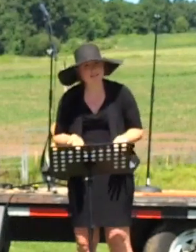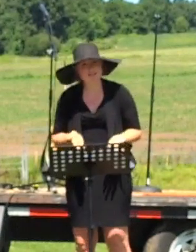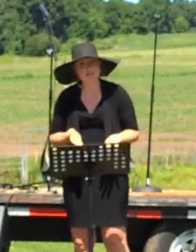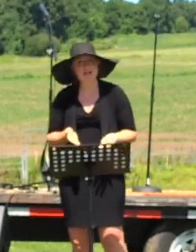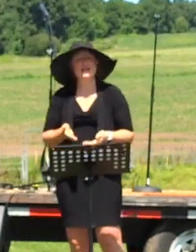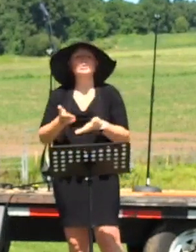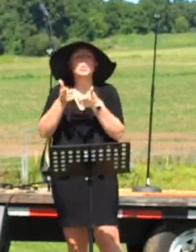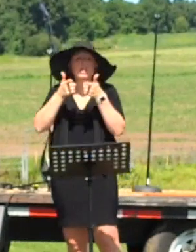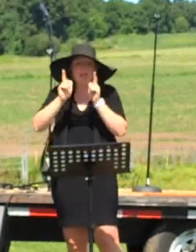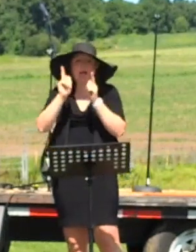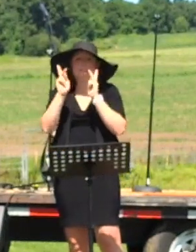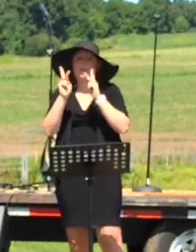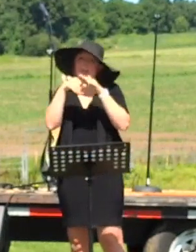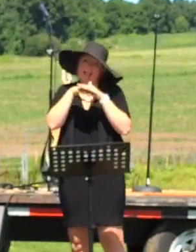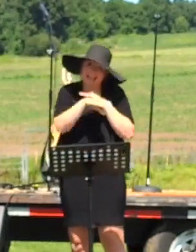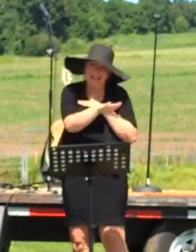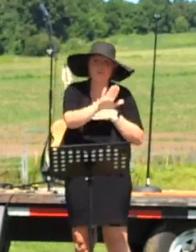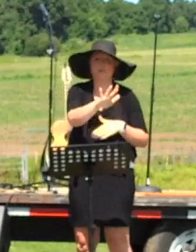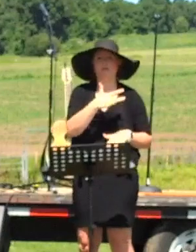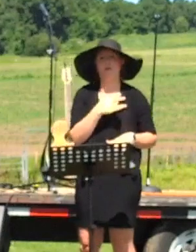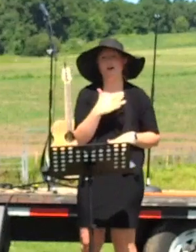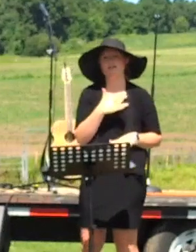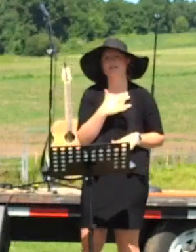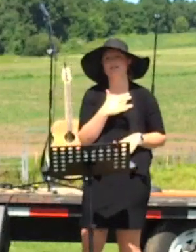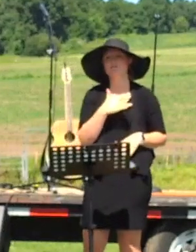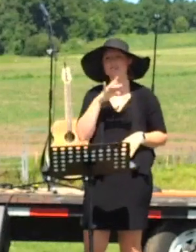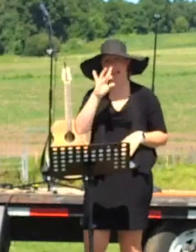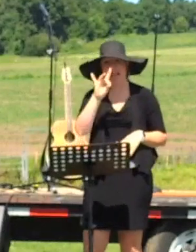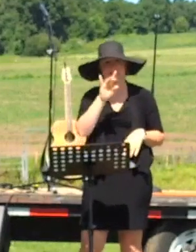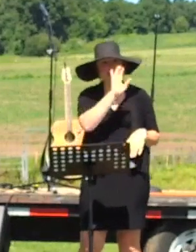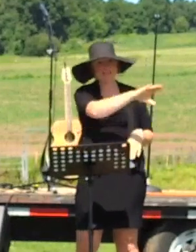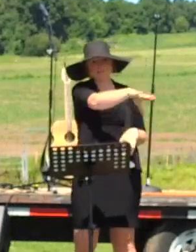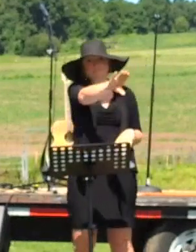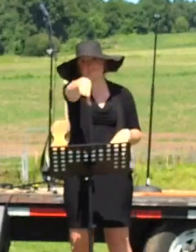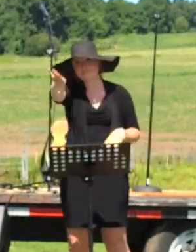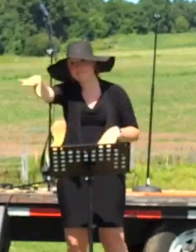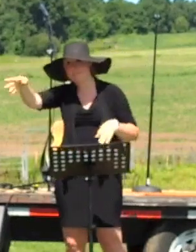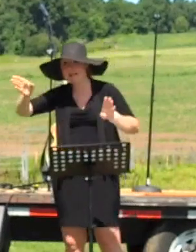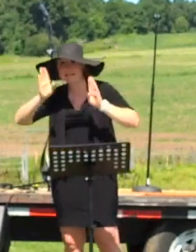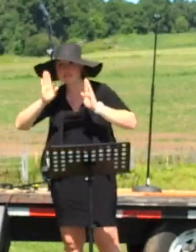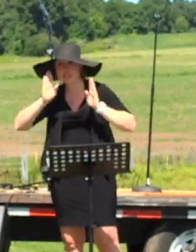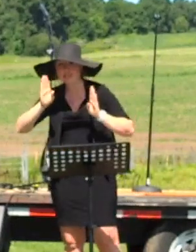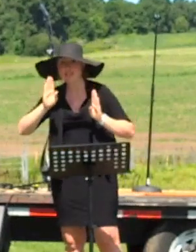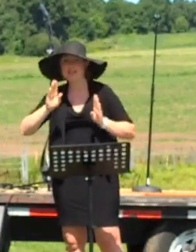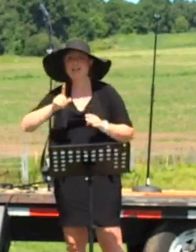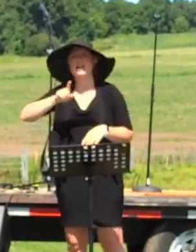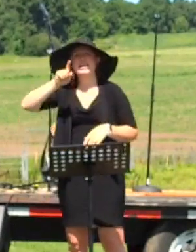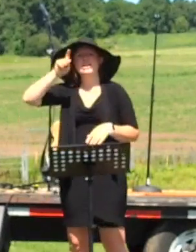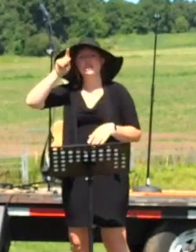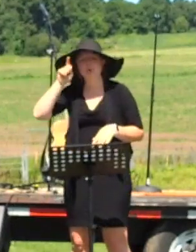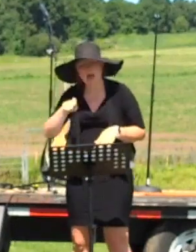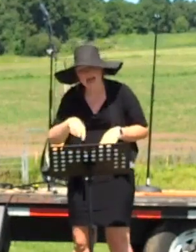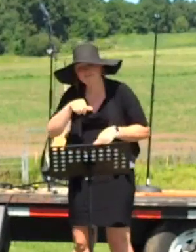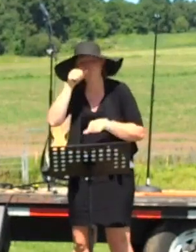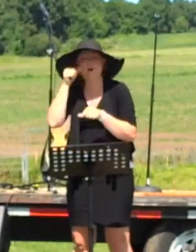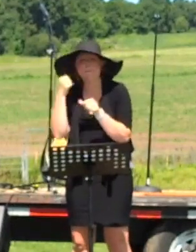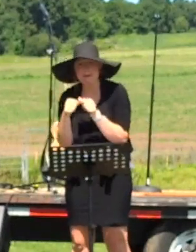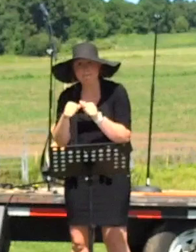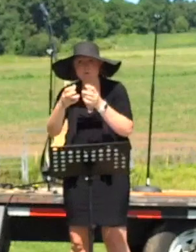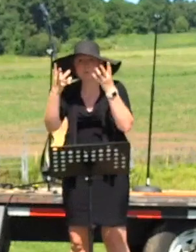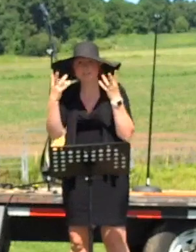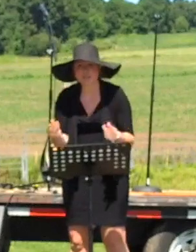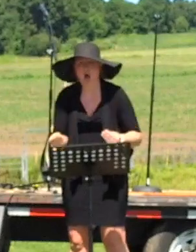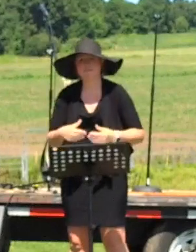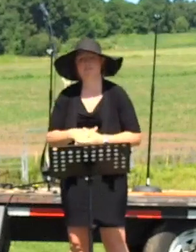gooey center. And eights, I want to talk to you right now and just tell you, you need to be particularly intentional and aware of